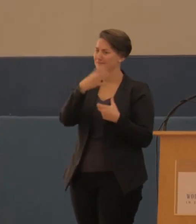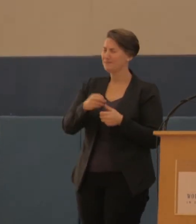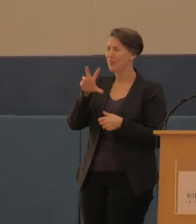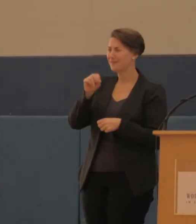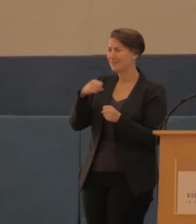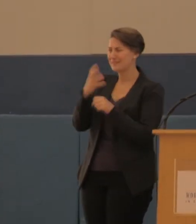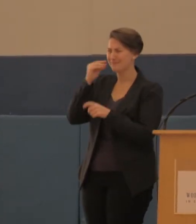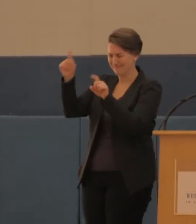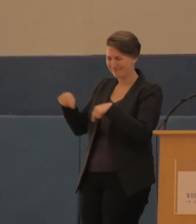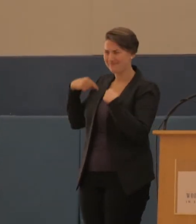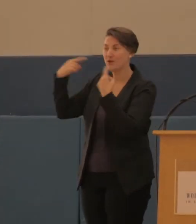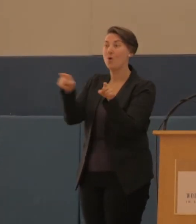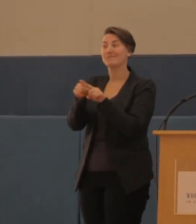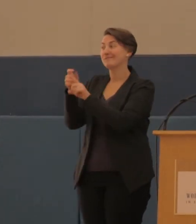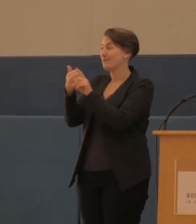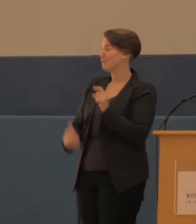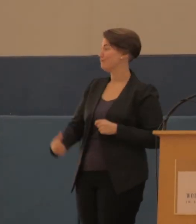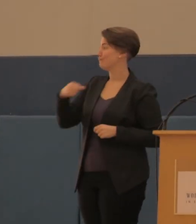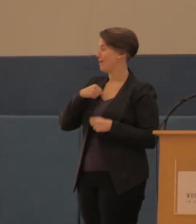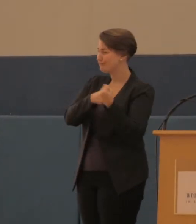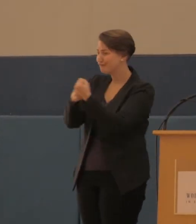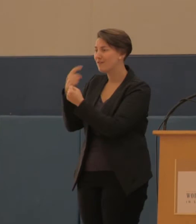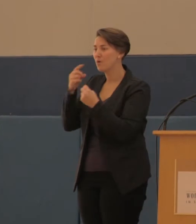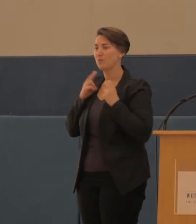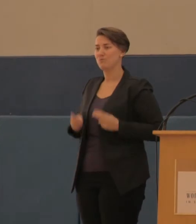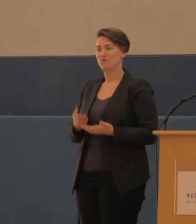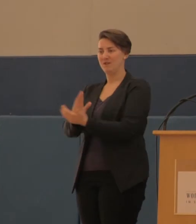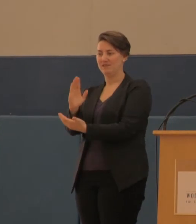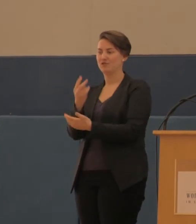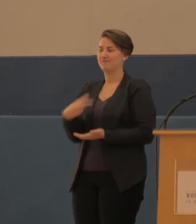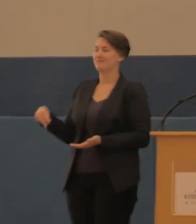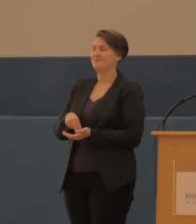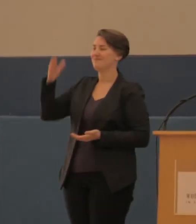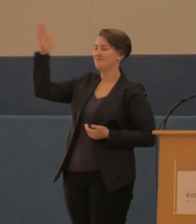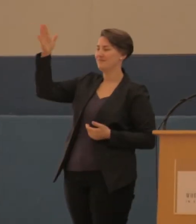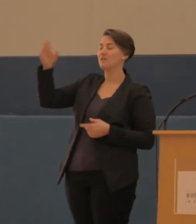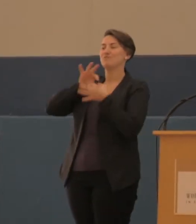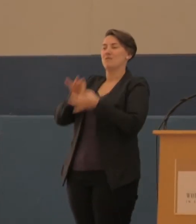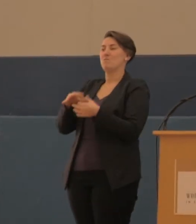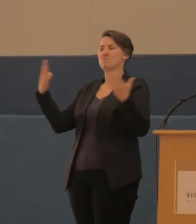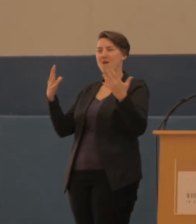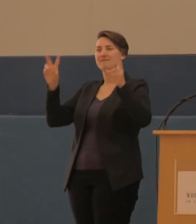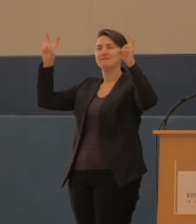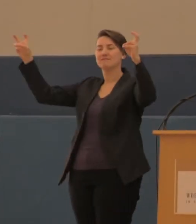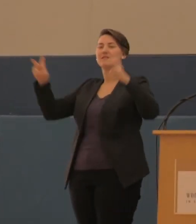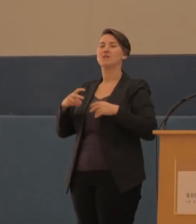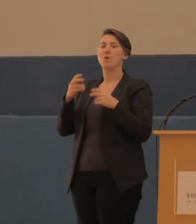services and is a proud champion of human rights. She is speaking today on women's reproductive rights.